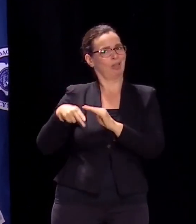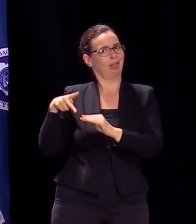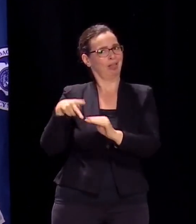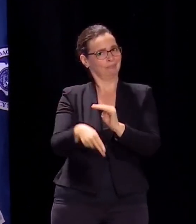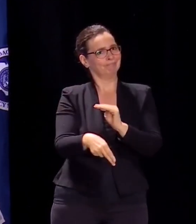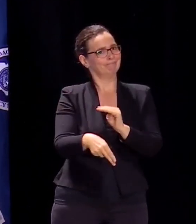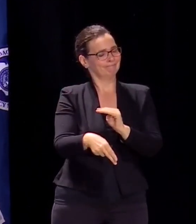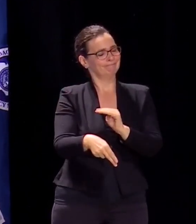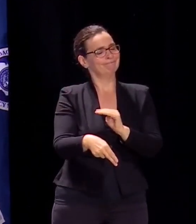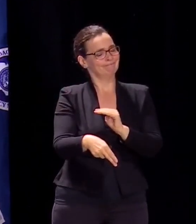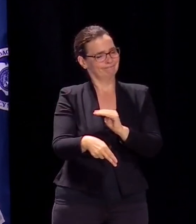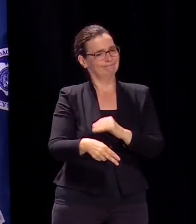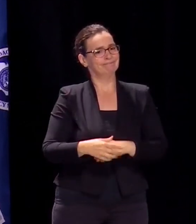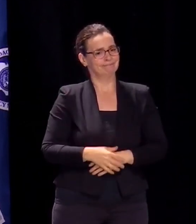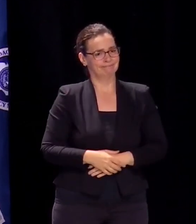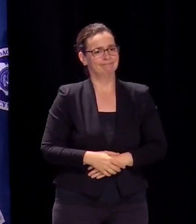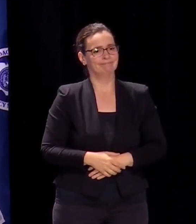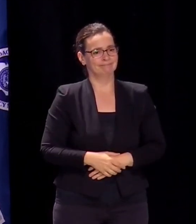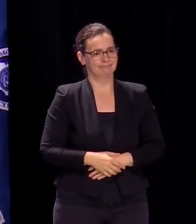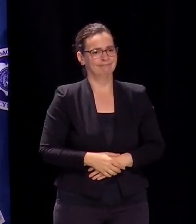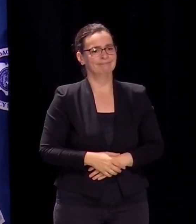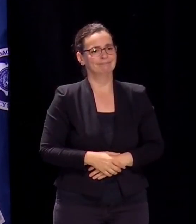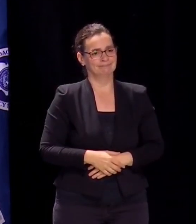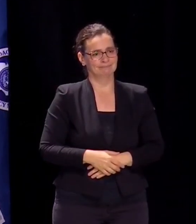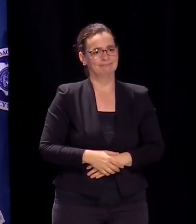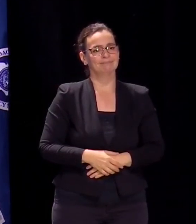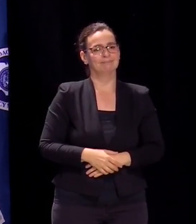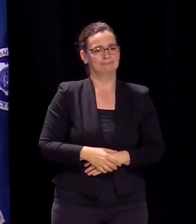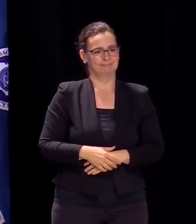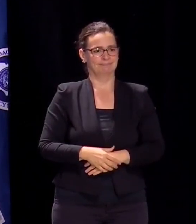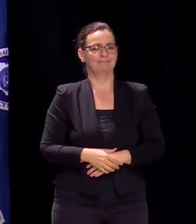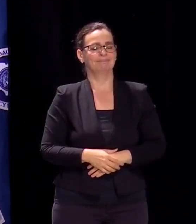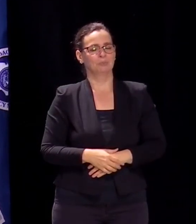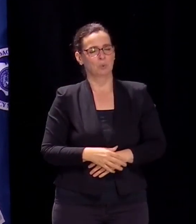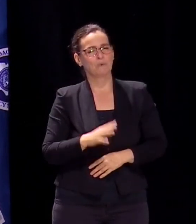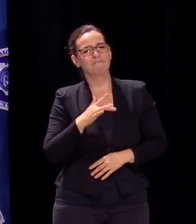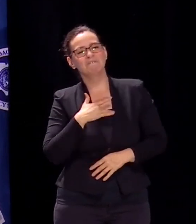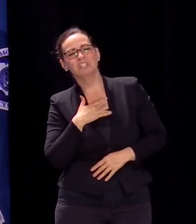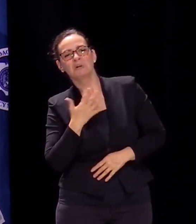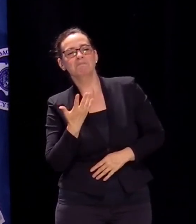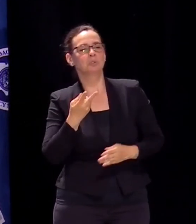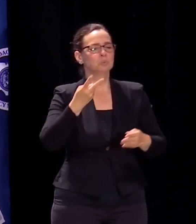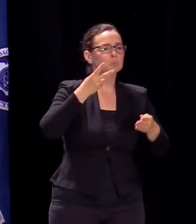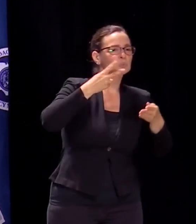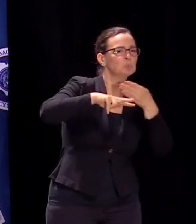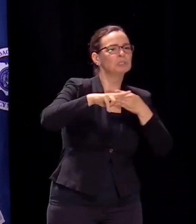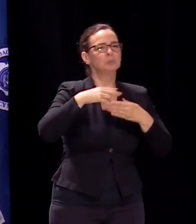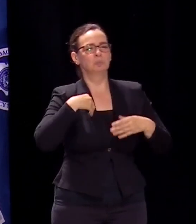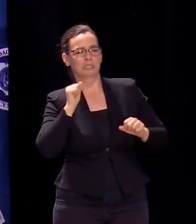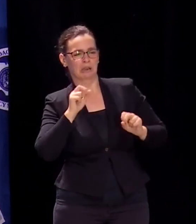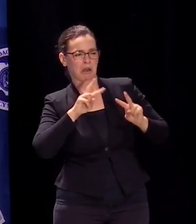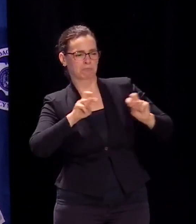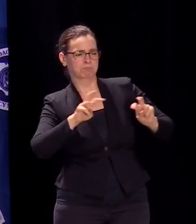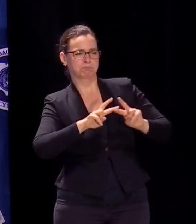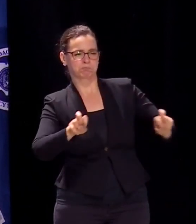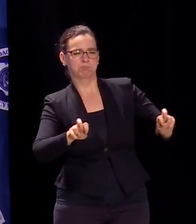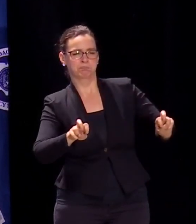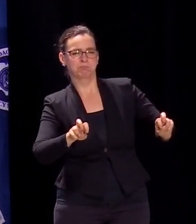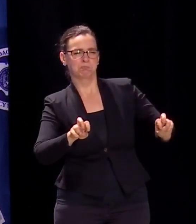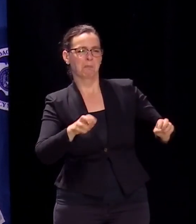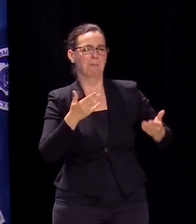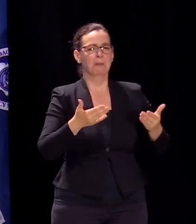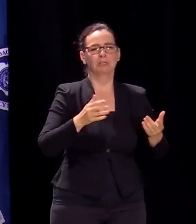will have answers to a lot of these questions, and then we'll be able to make you know, affirmative decisions. Have you talked to the